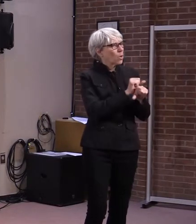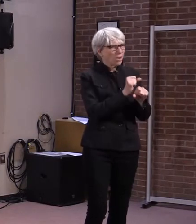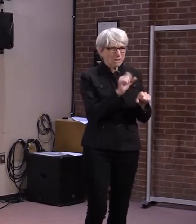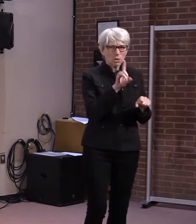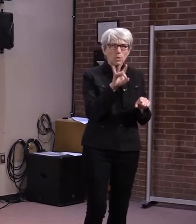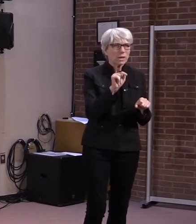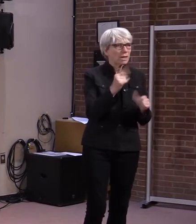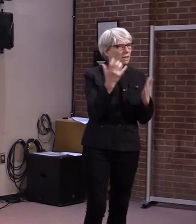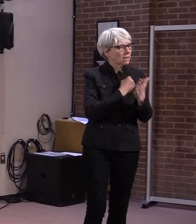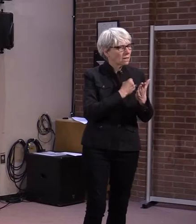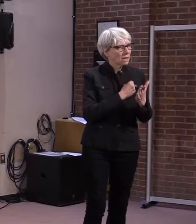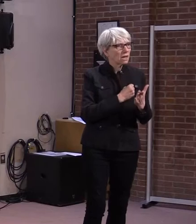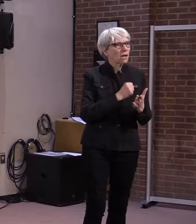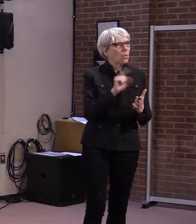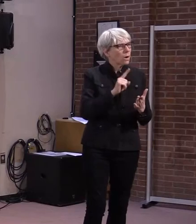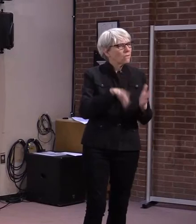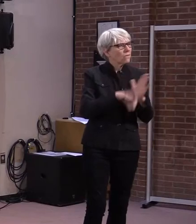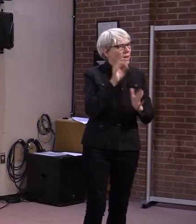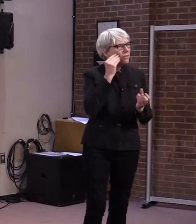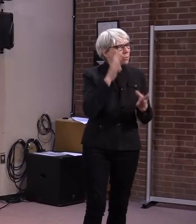sites at